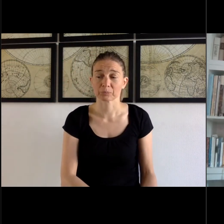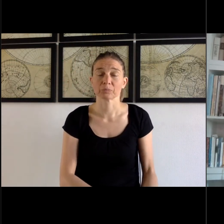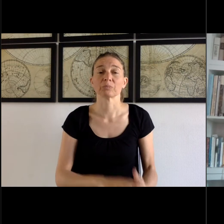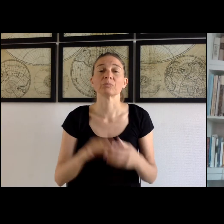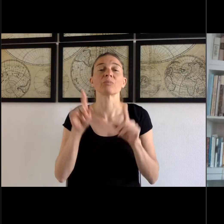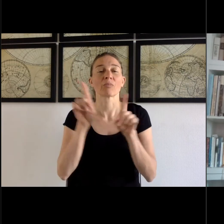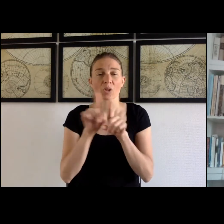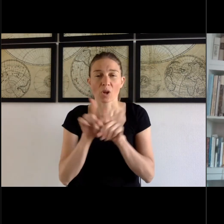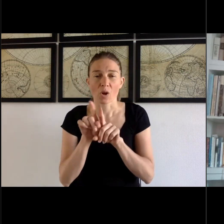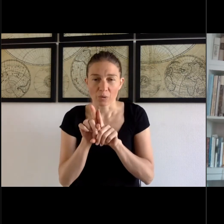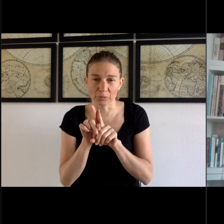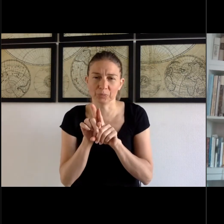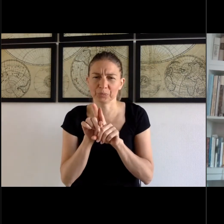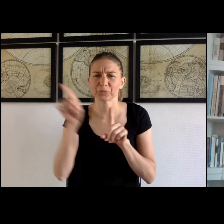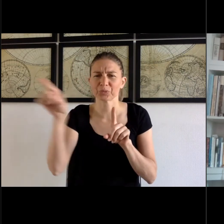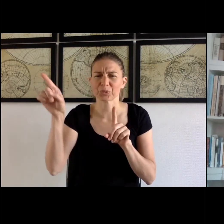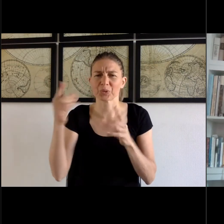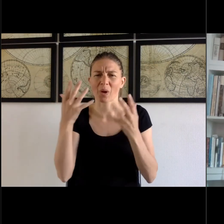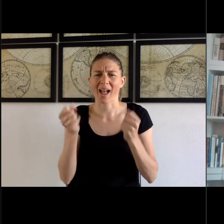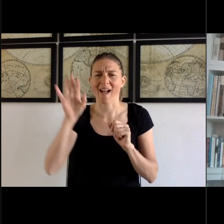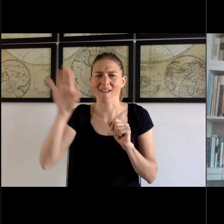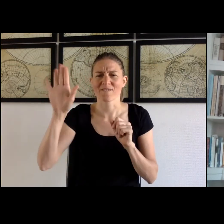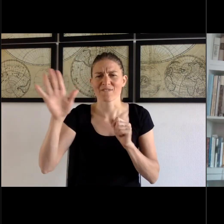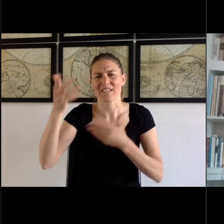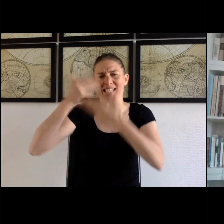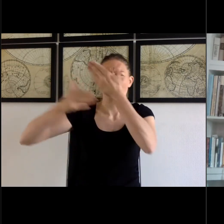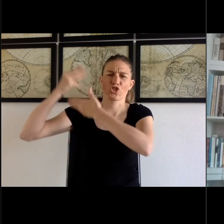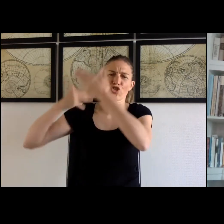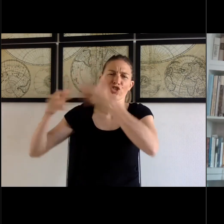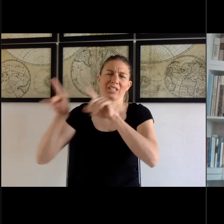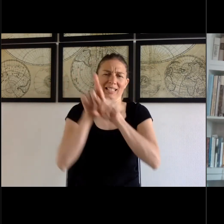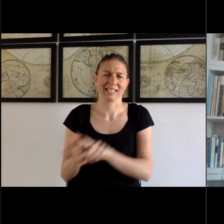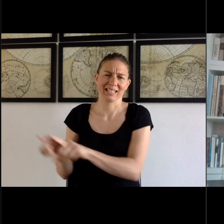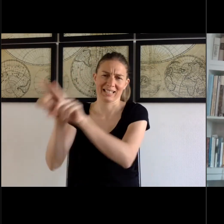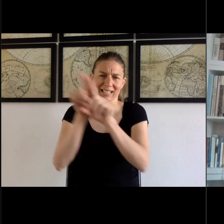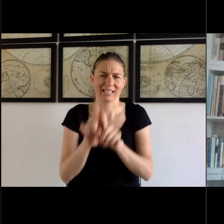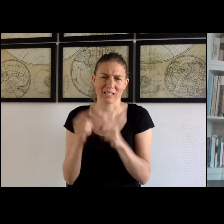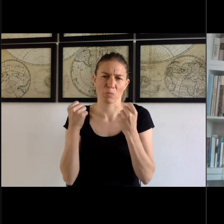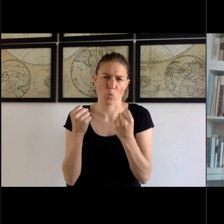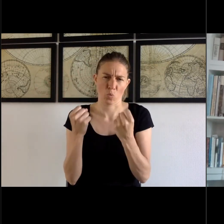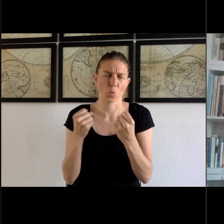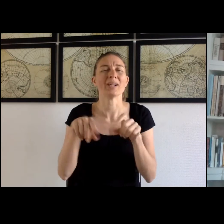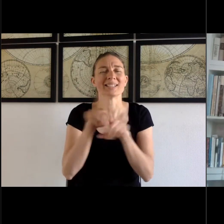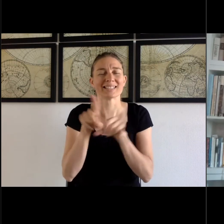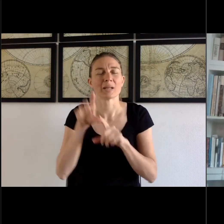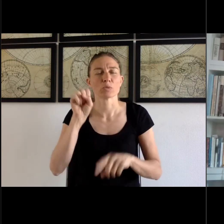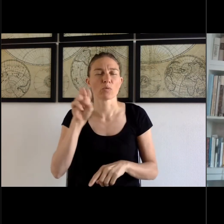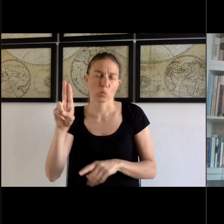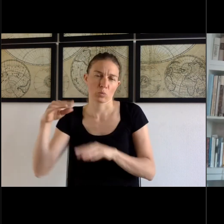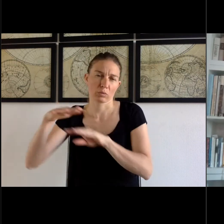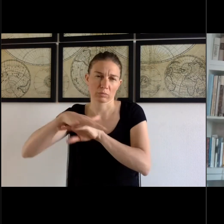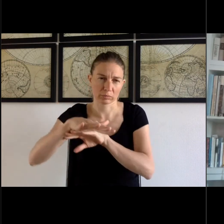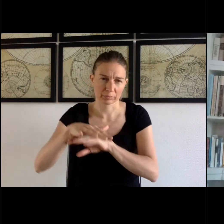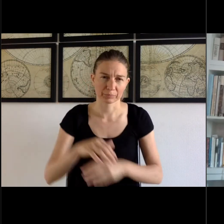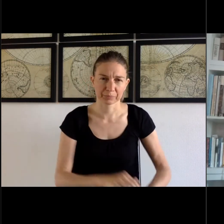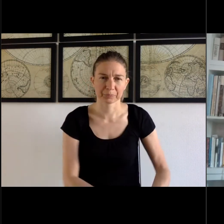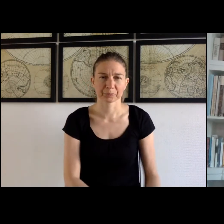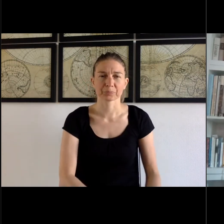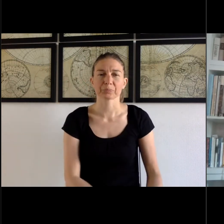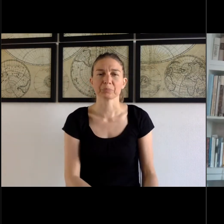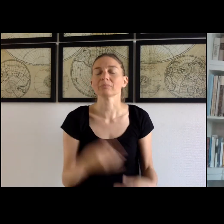Union time. What is the situation in those countries even now? Maybe just in a few words, even